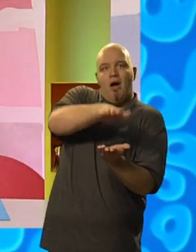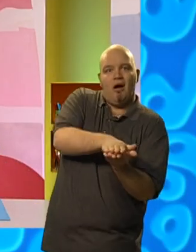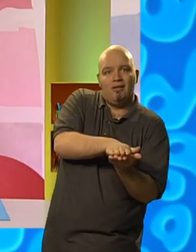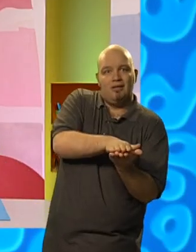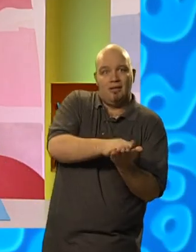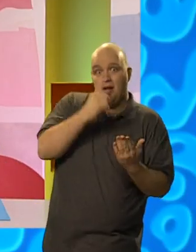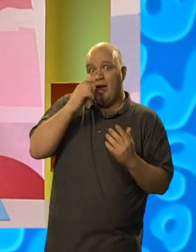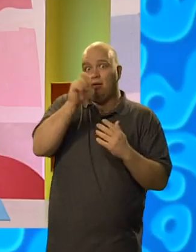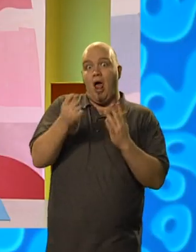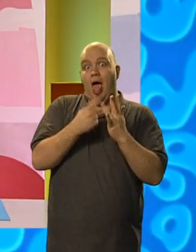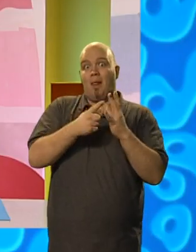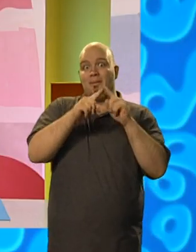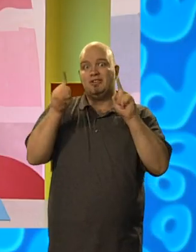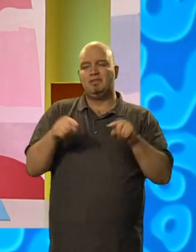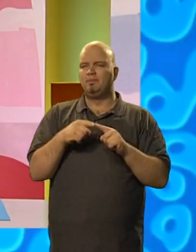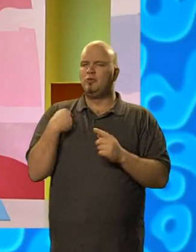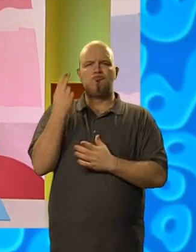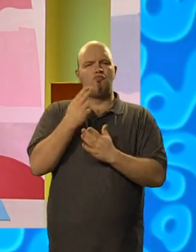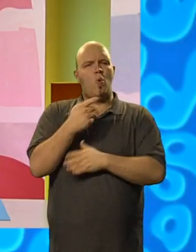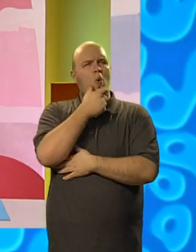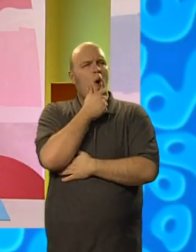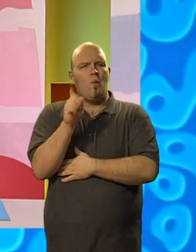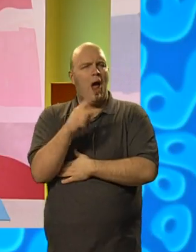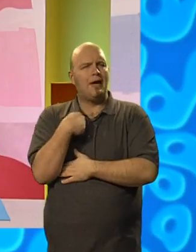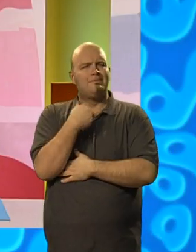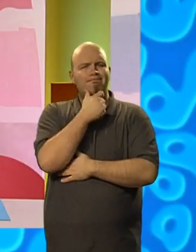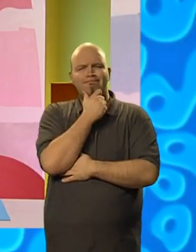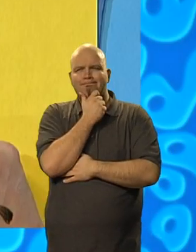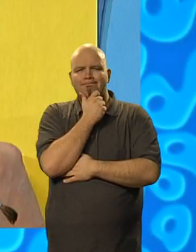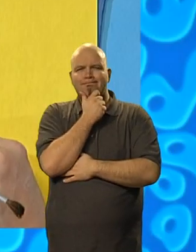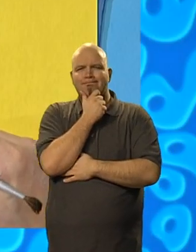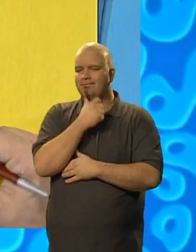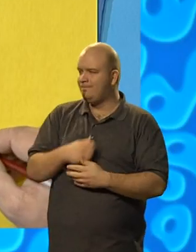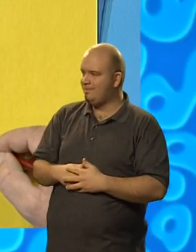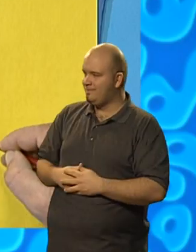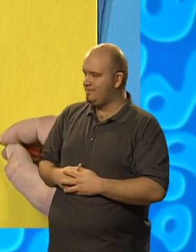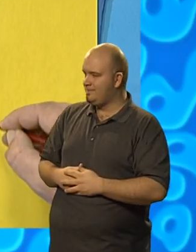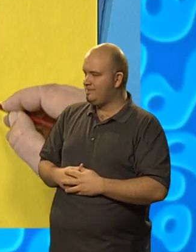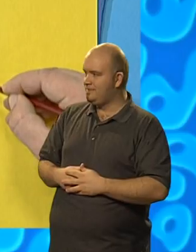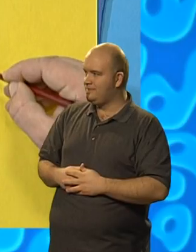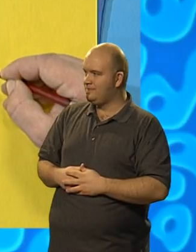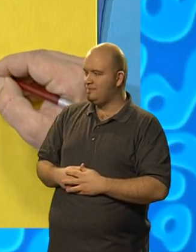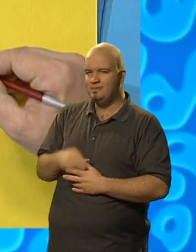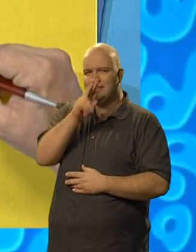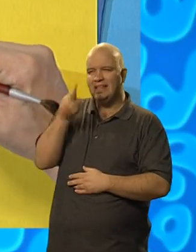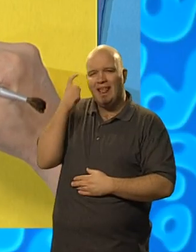paper, you can draw another picture. Now, what shall I draw? Let's see if you can